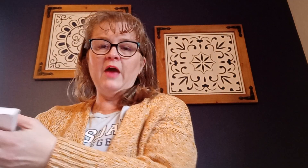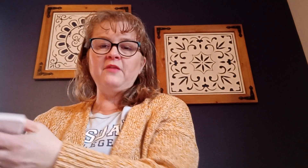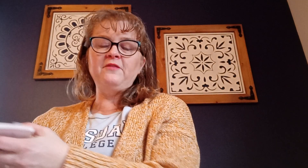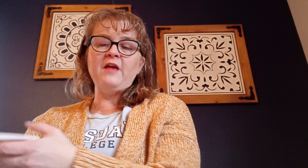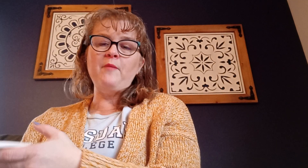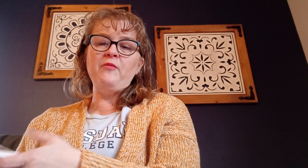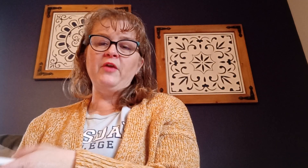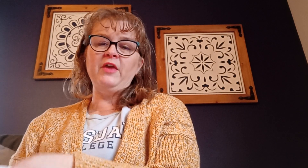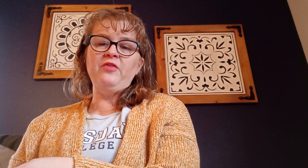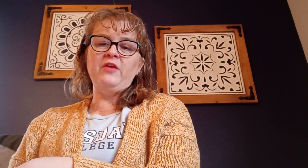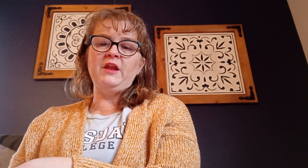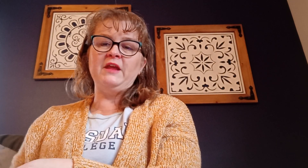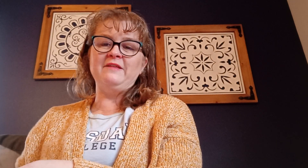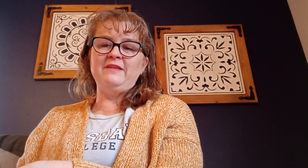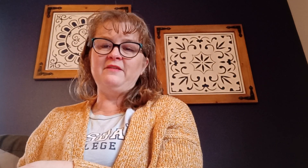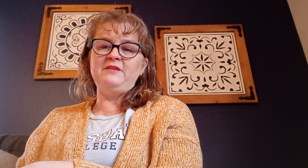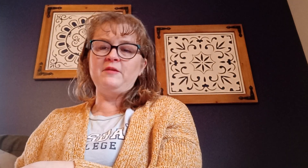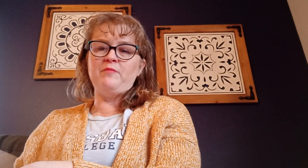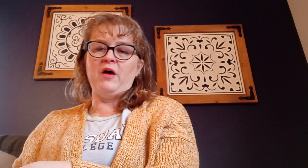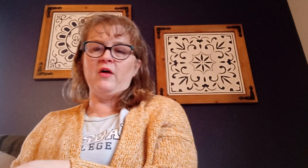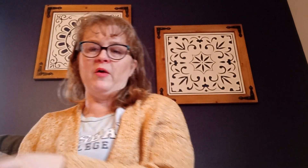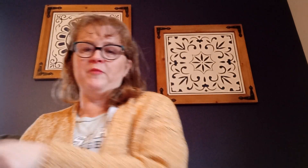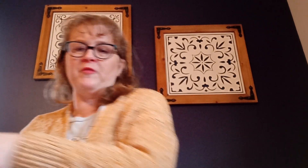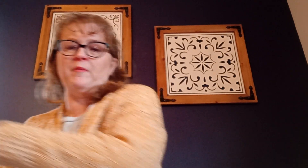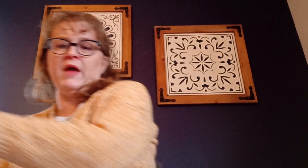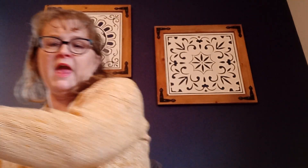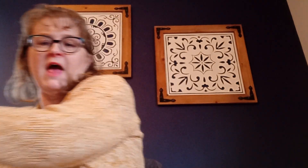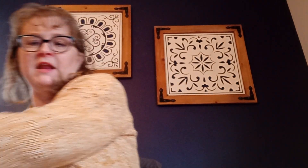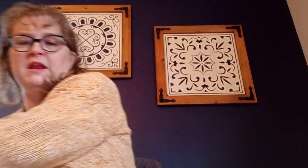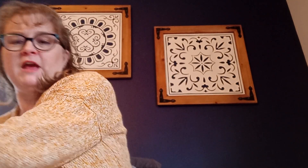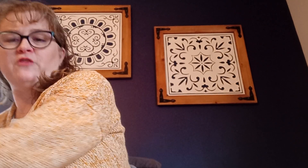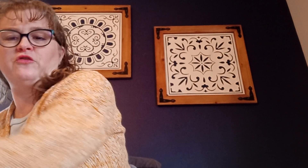And some lengthen existing polyps by adding extra